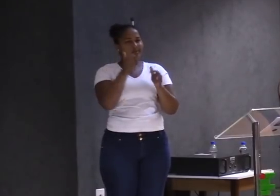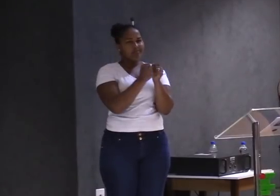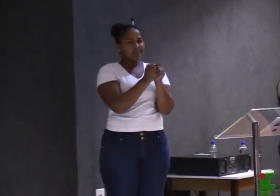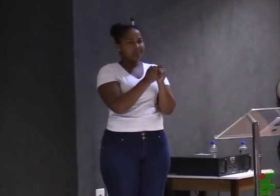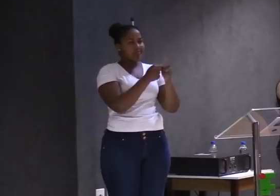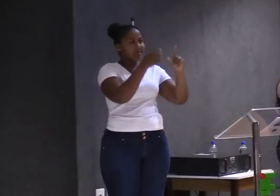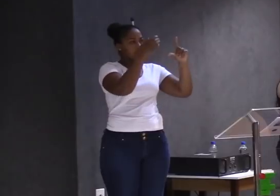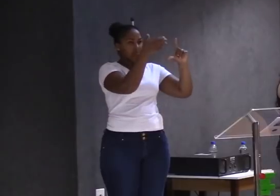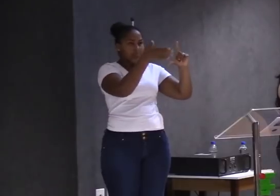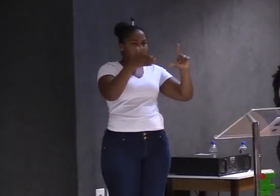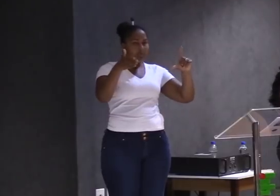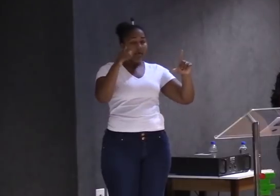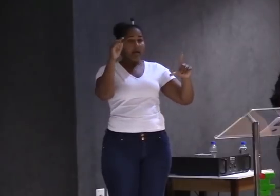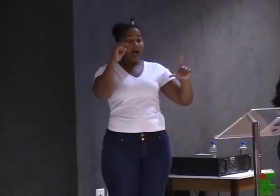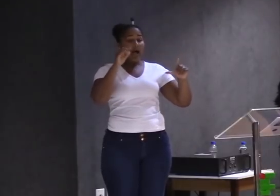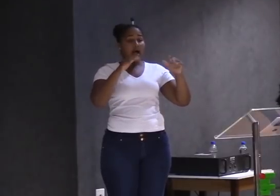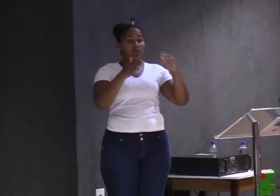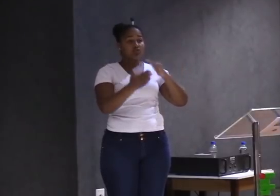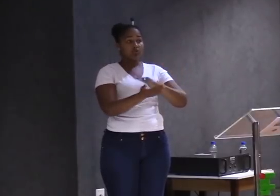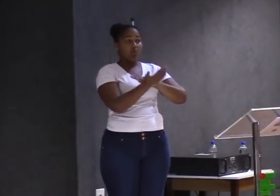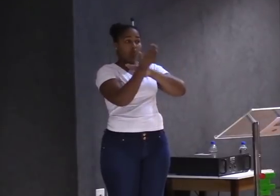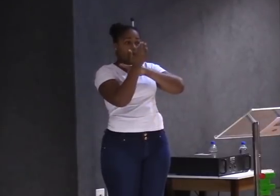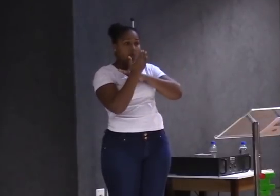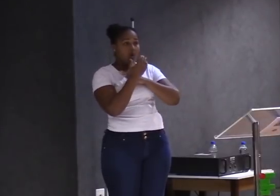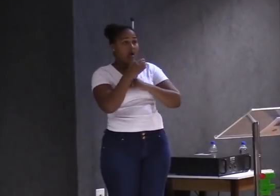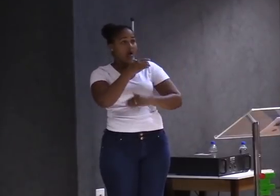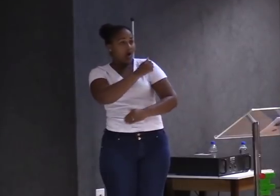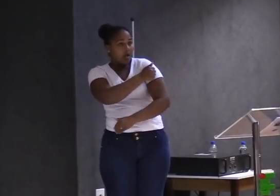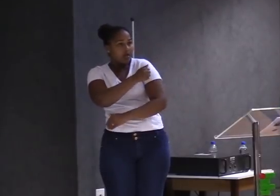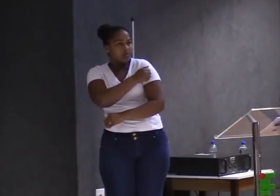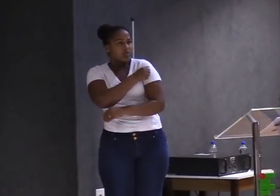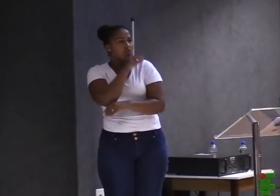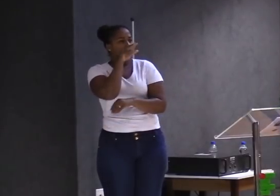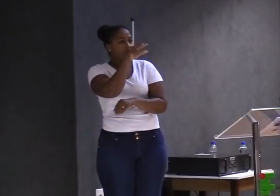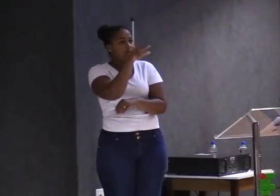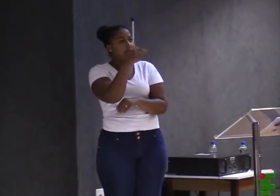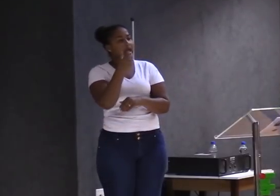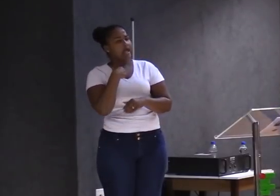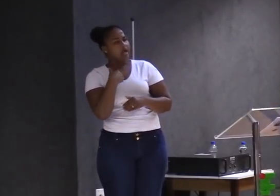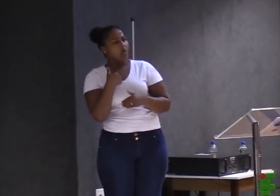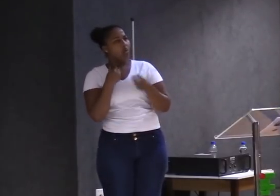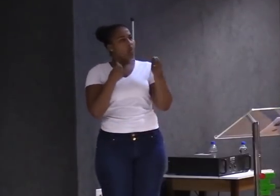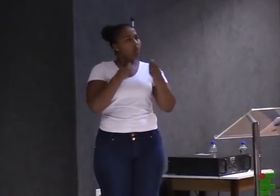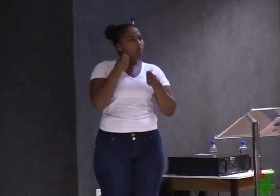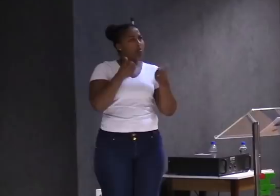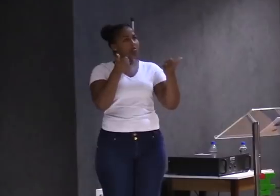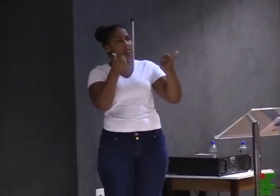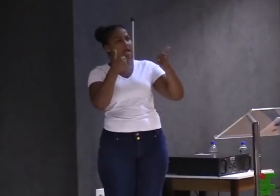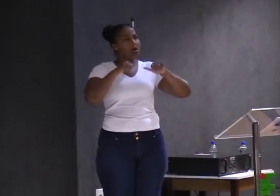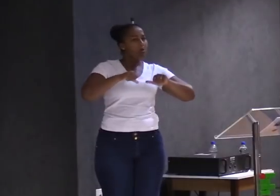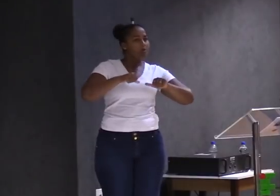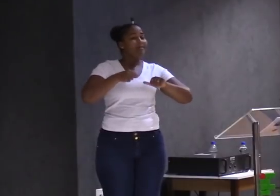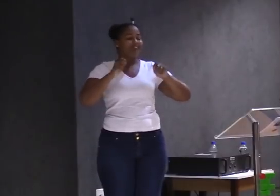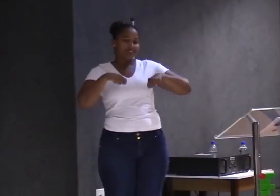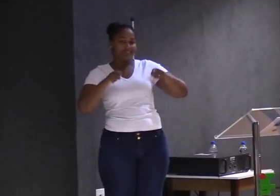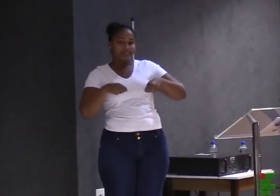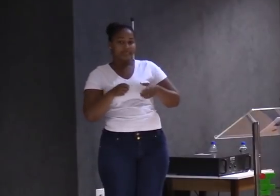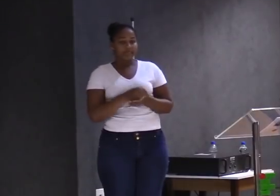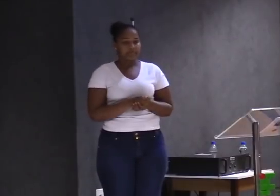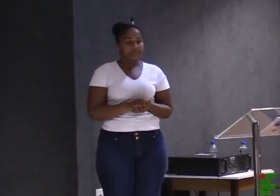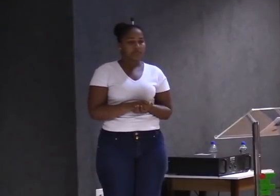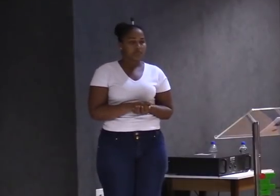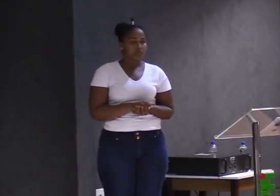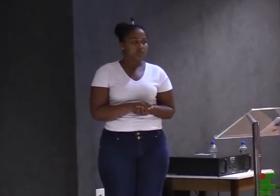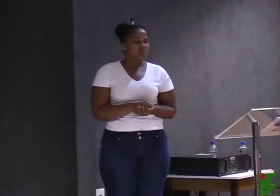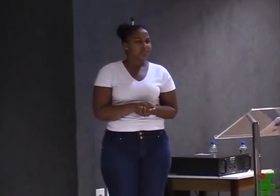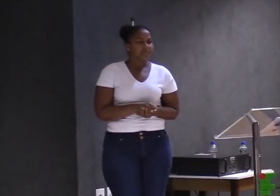próprio desenvolvimento. But there are also many good digital apps that you can use for this sharing